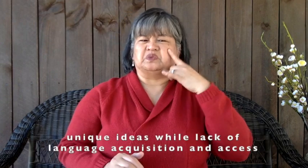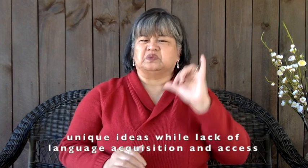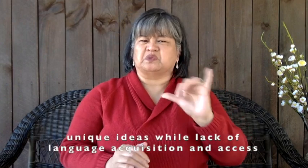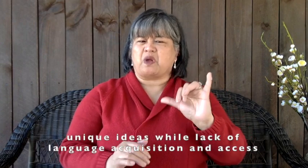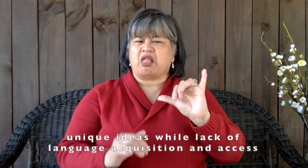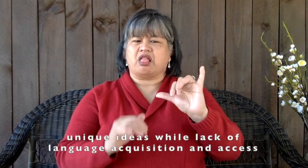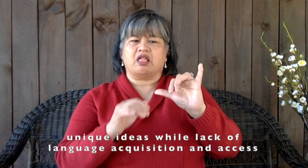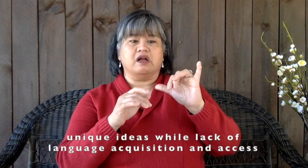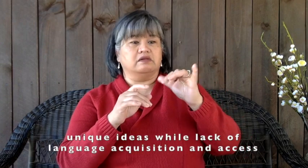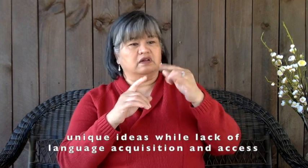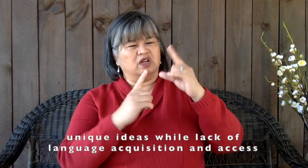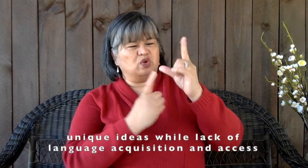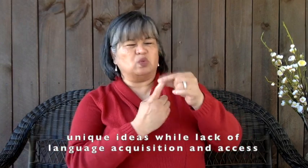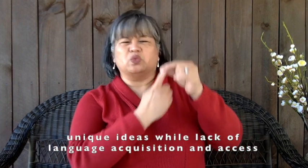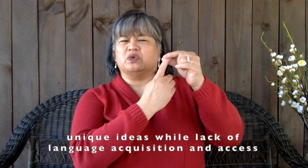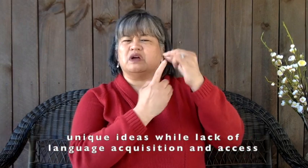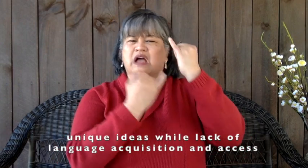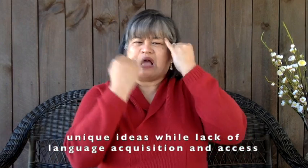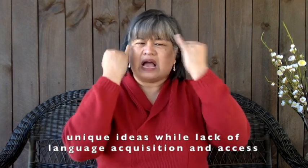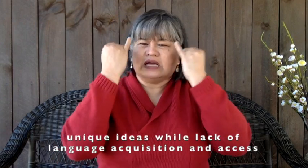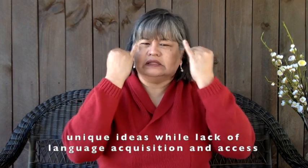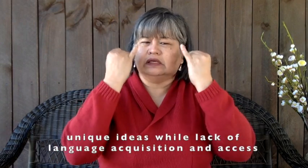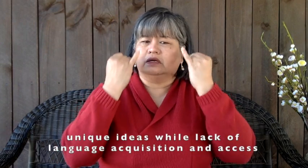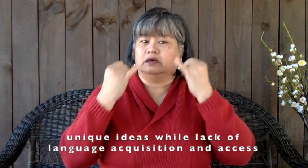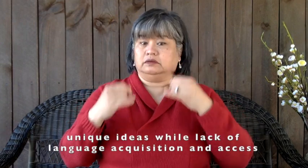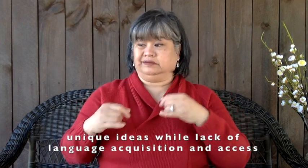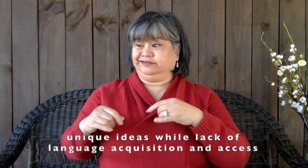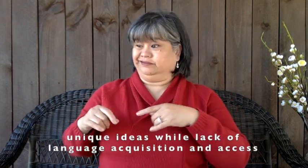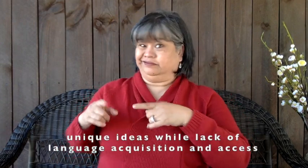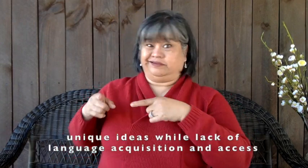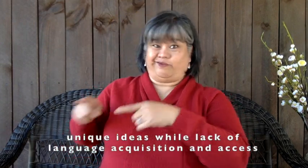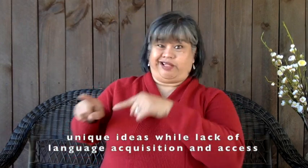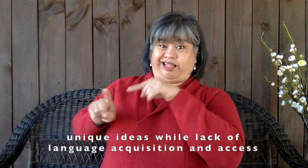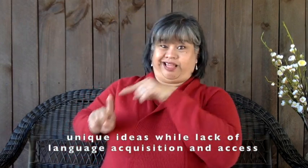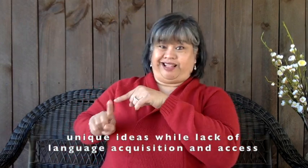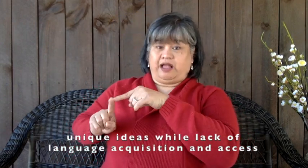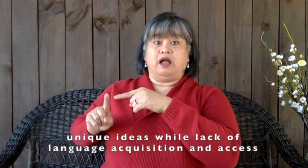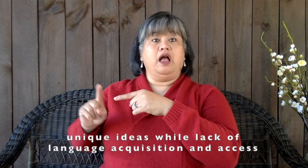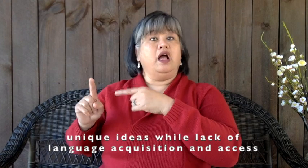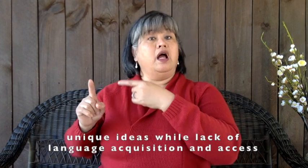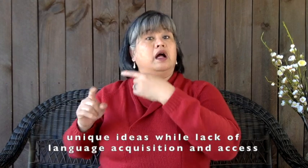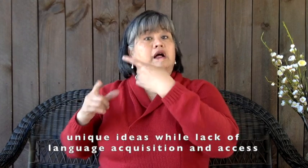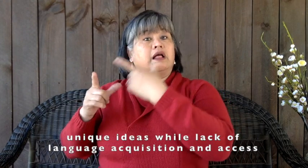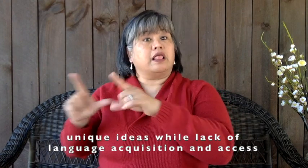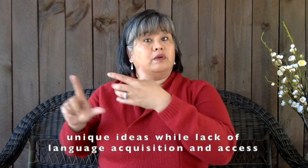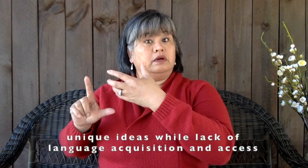as well as unique ideas, while the lack of language acquisition and access